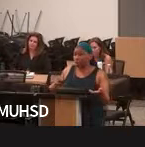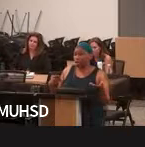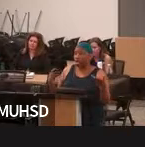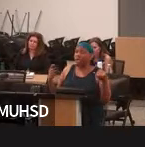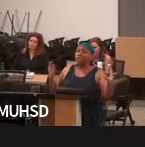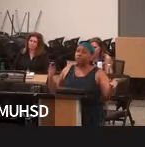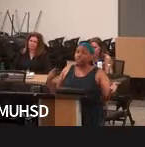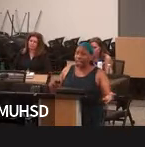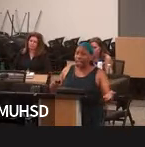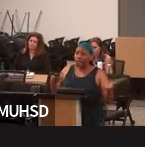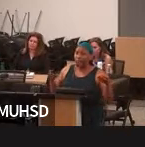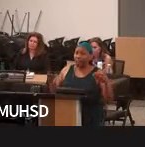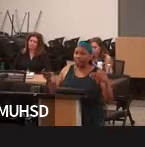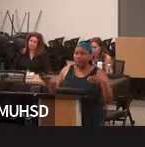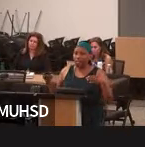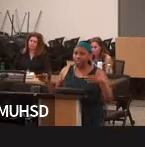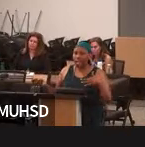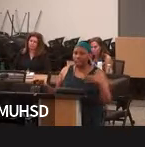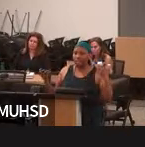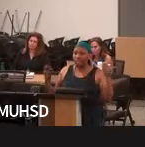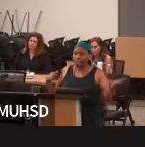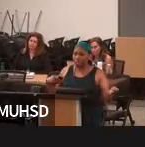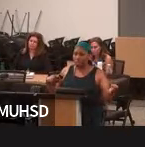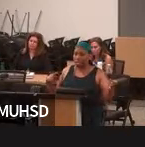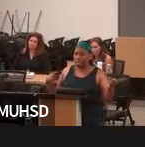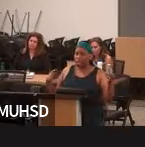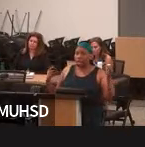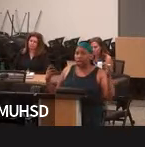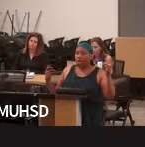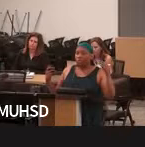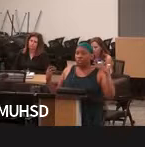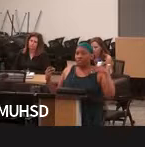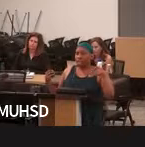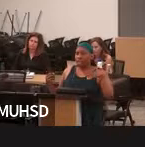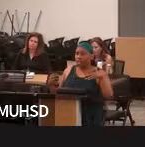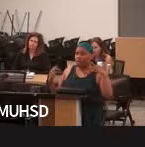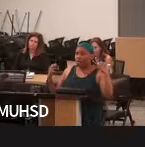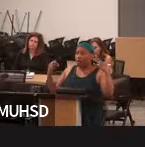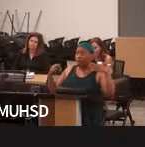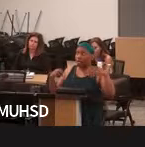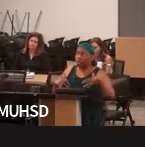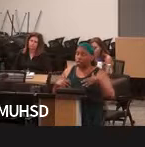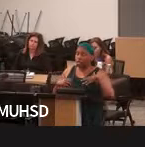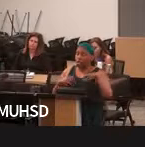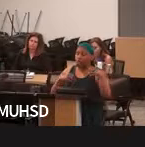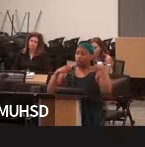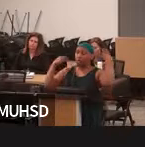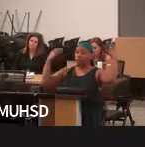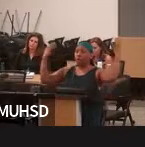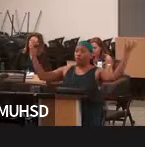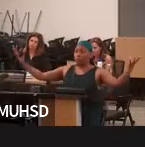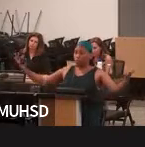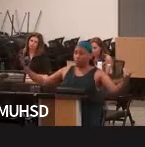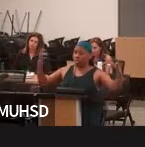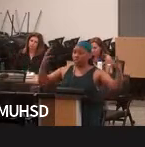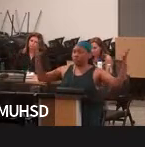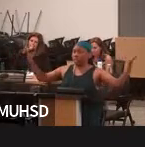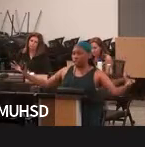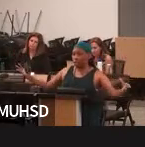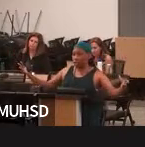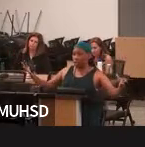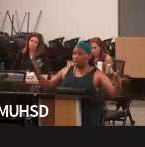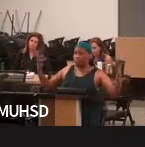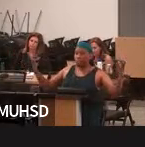and support and retain Black faculty, staff, and administrators, you could then increase overall recruitment